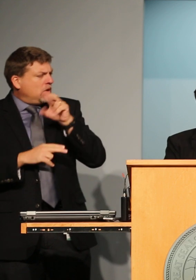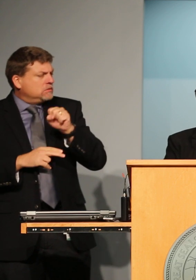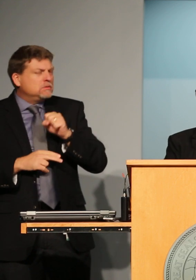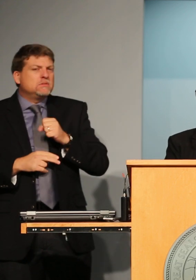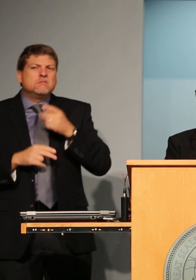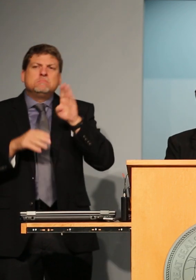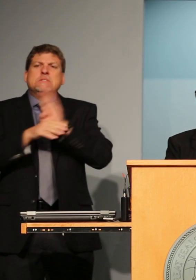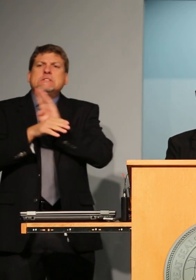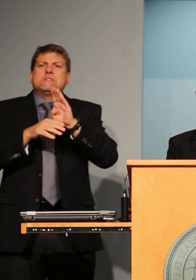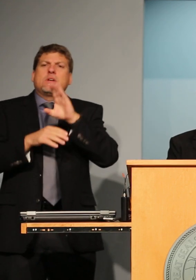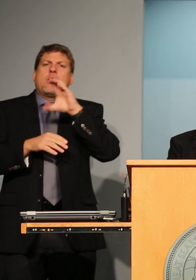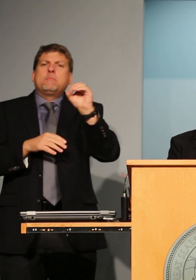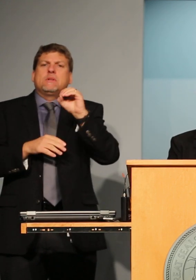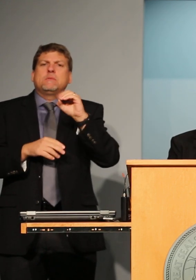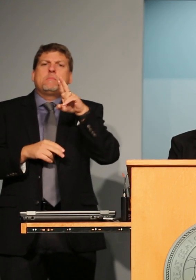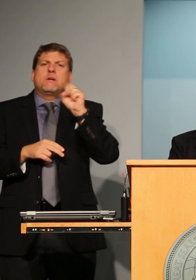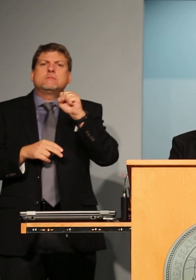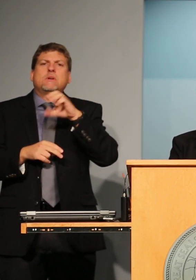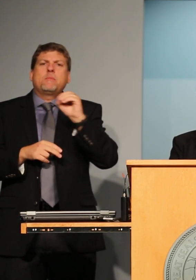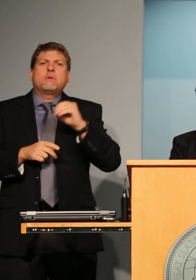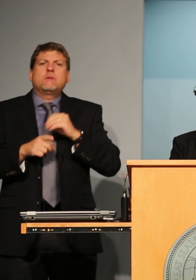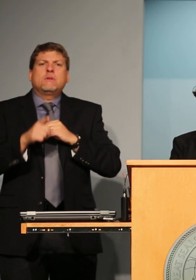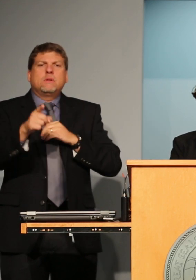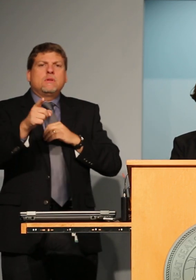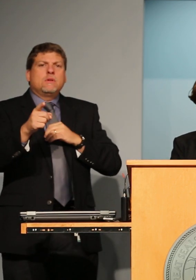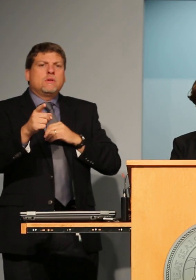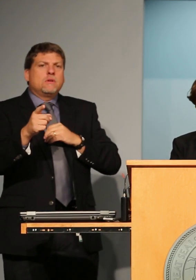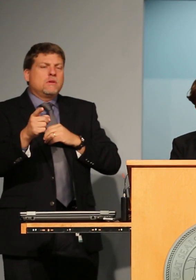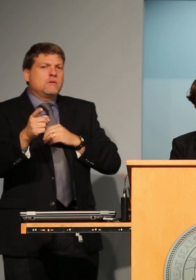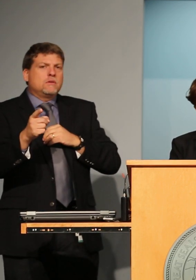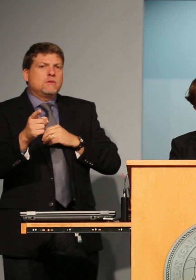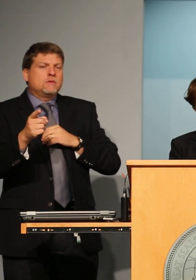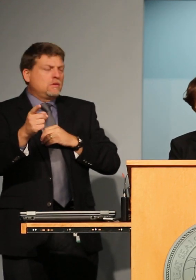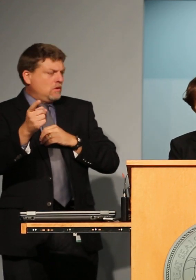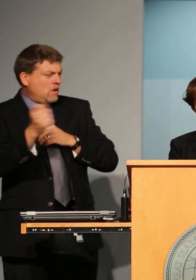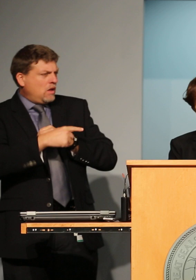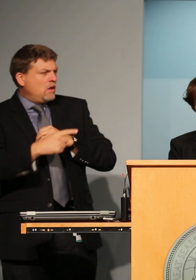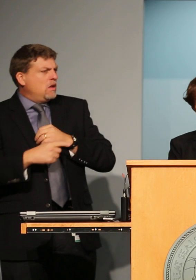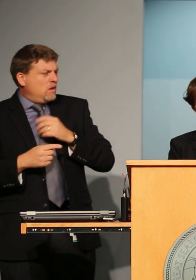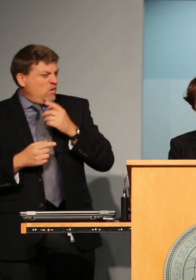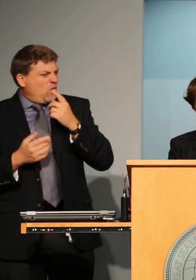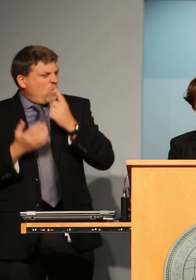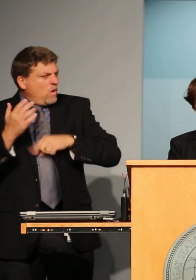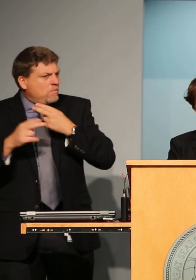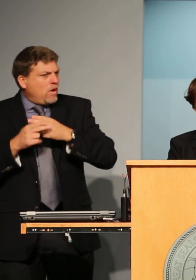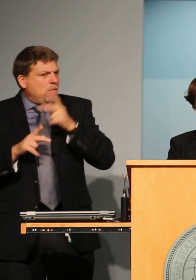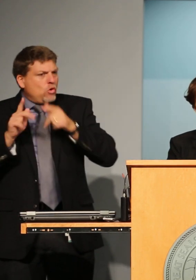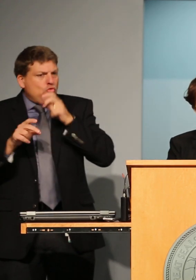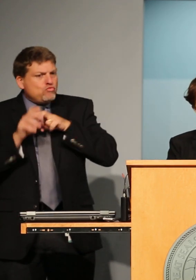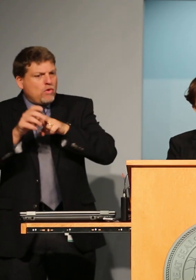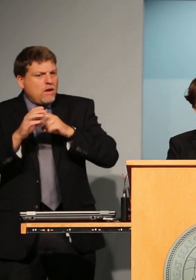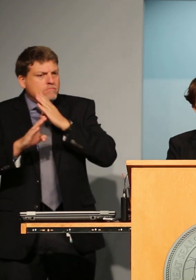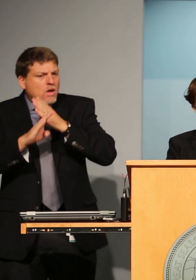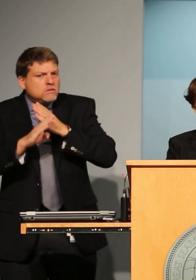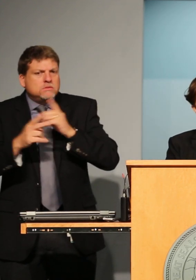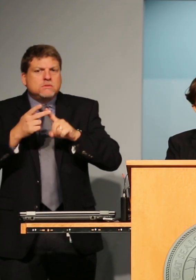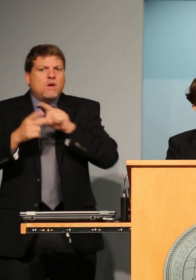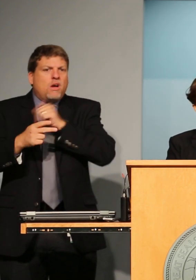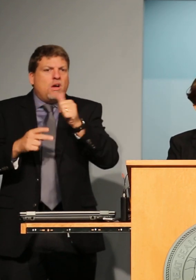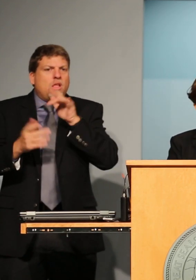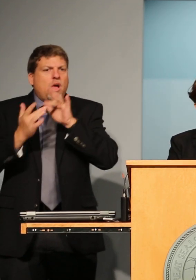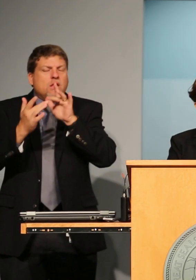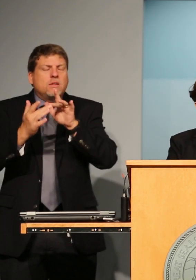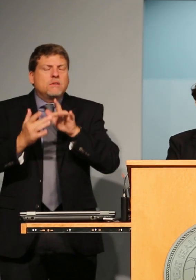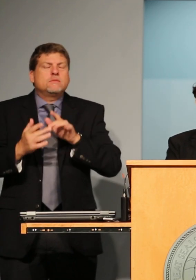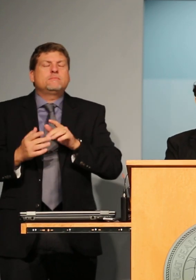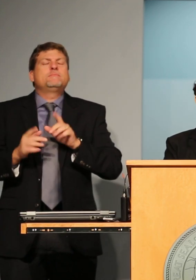commercial bus. What's now the step for notifying people on the bus, other people who may have been in contact with this person? So